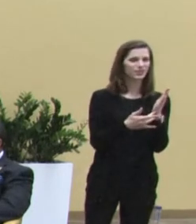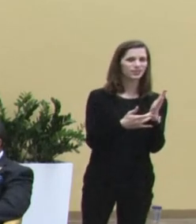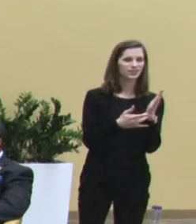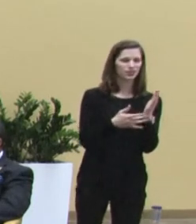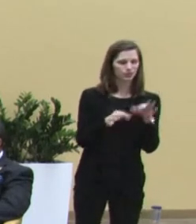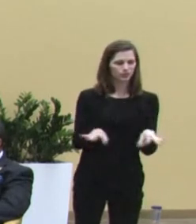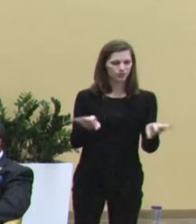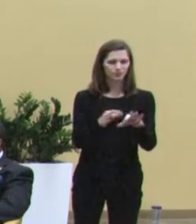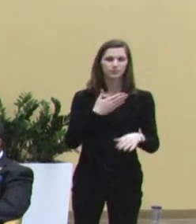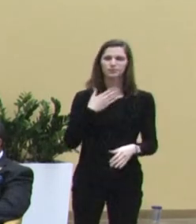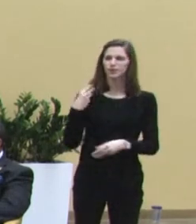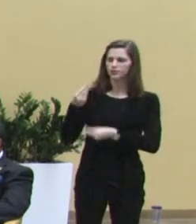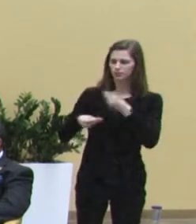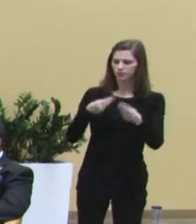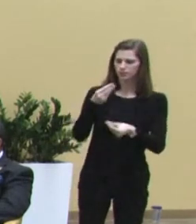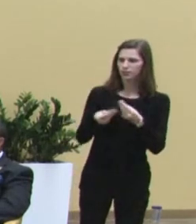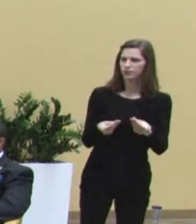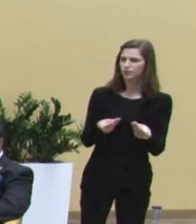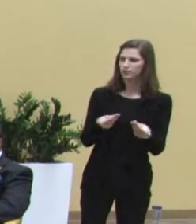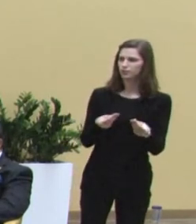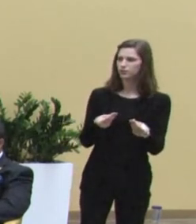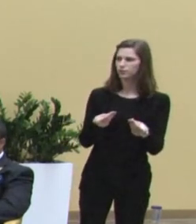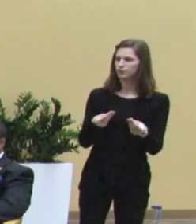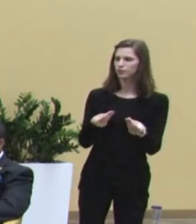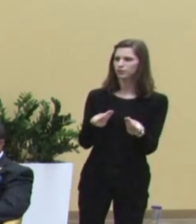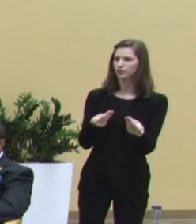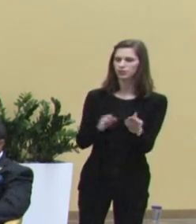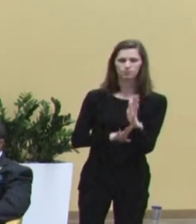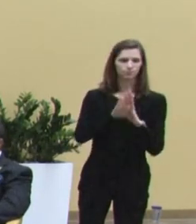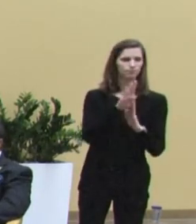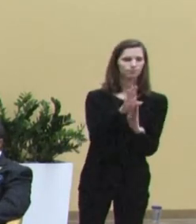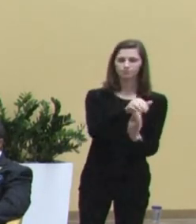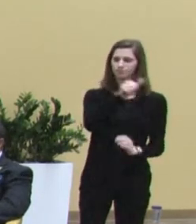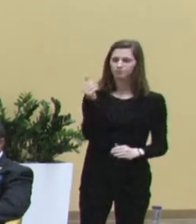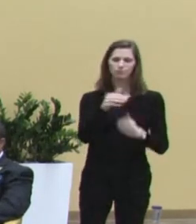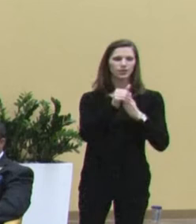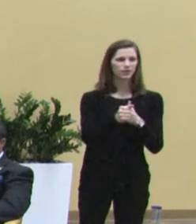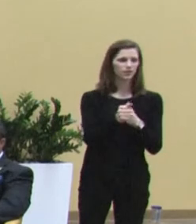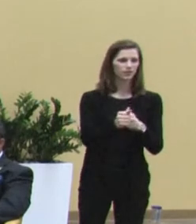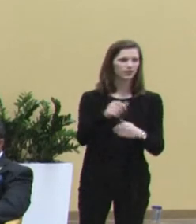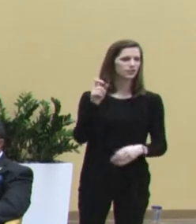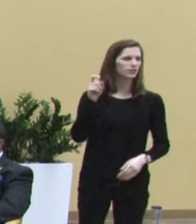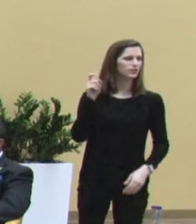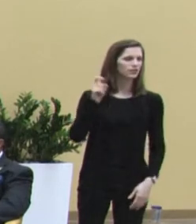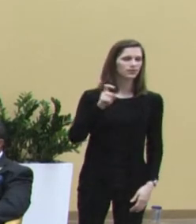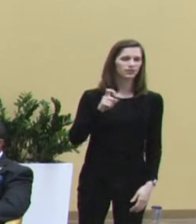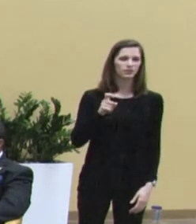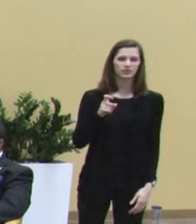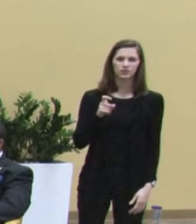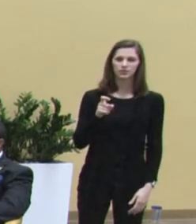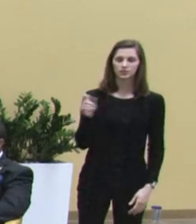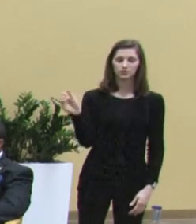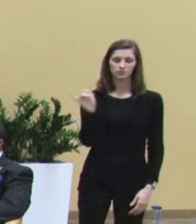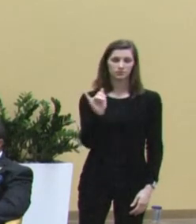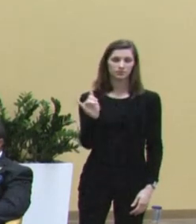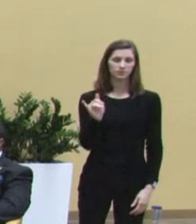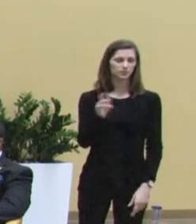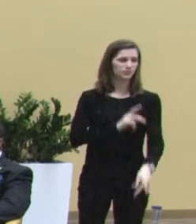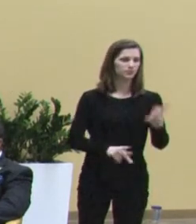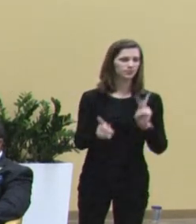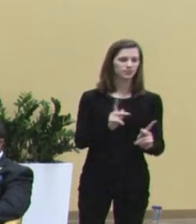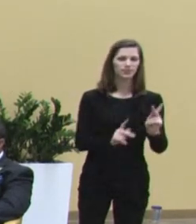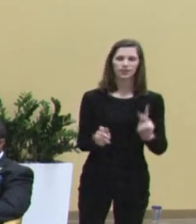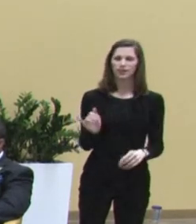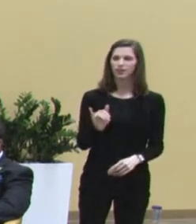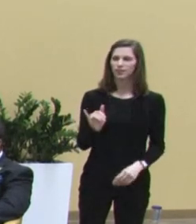generation coming with leaders of other generations to understand this is what we need. We need the leaders. leaders like Mr. O'Neill, Mr. Wyatt, everyone